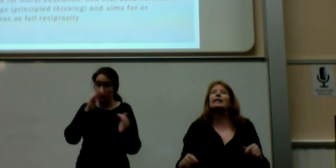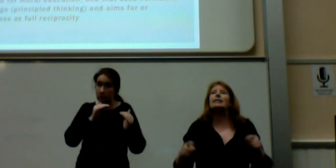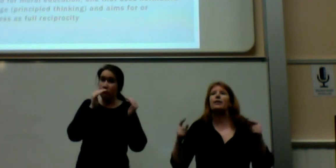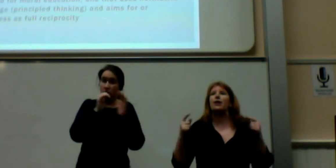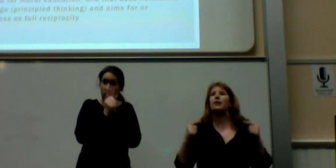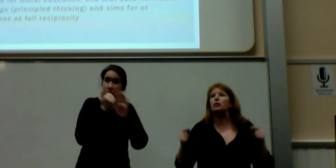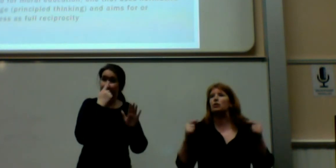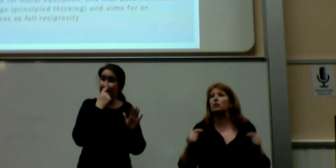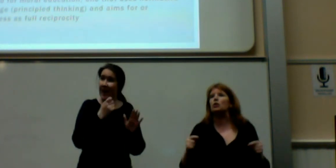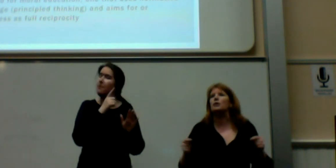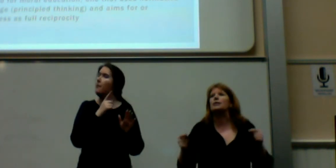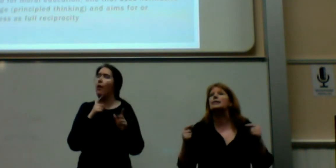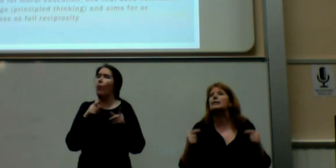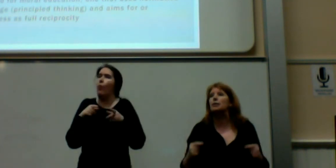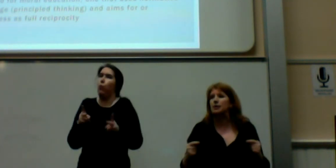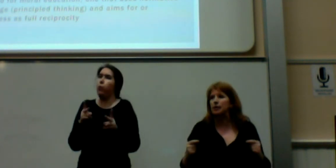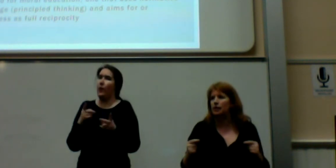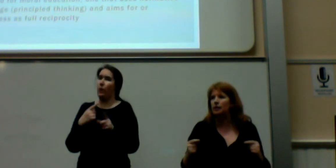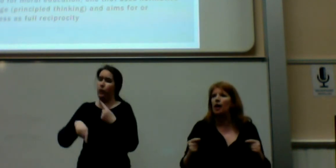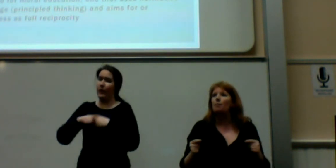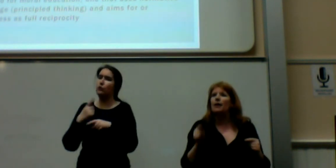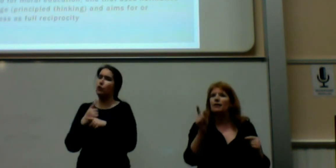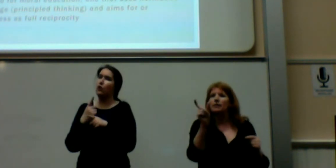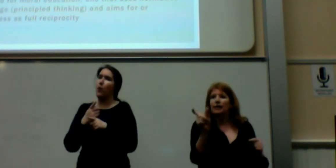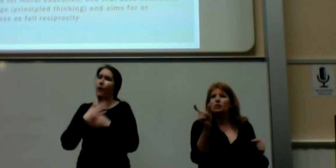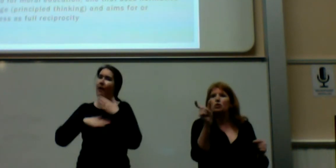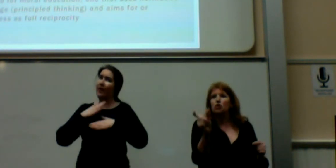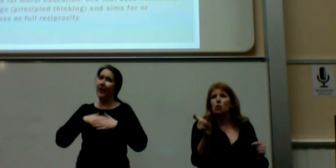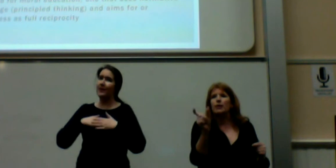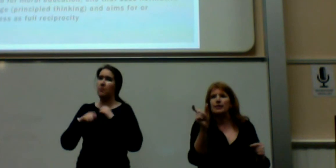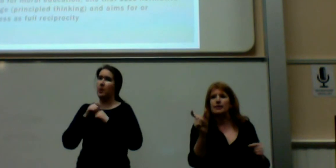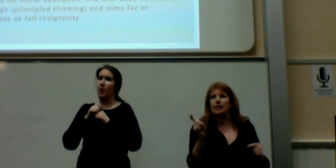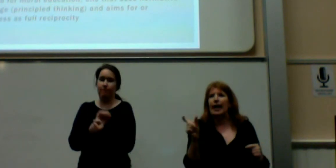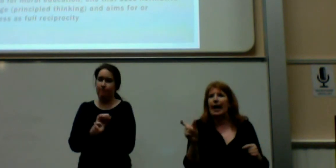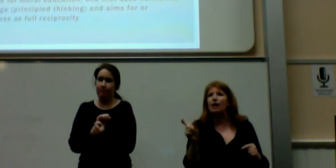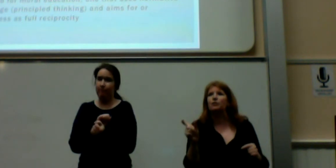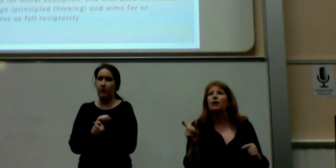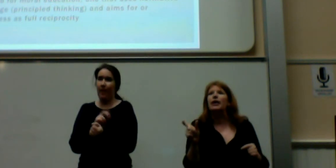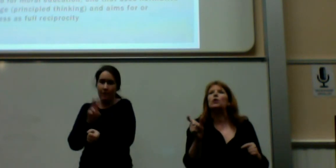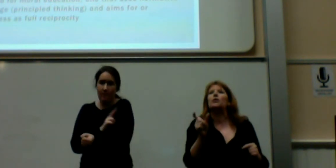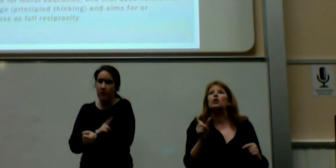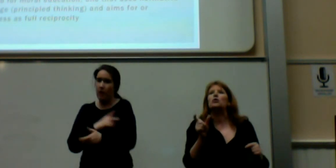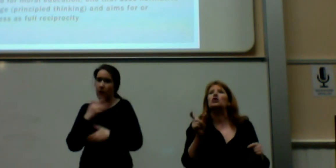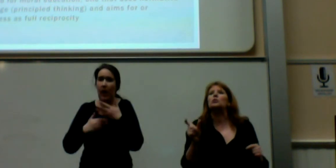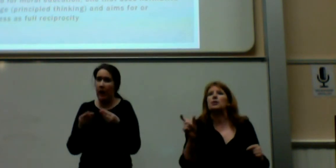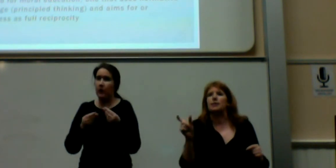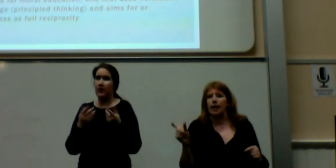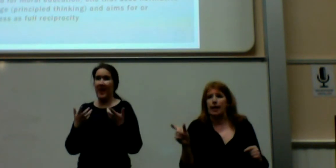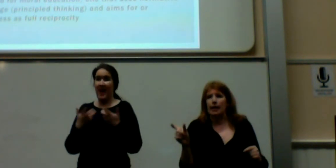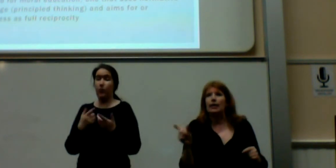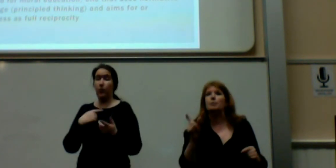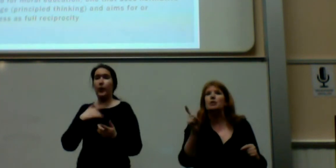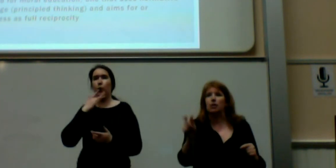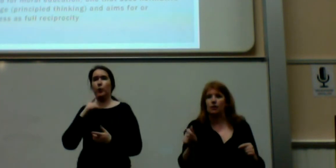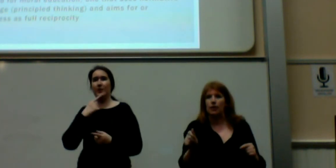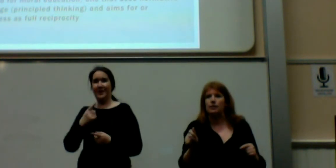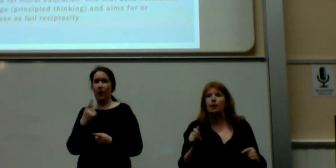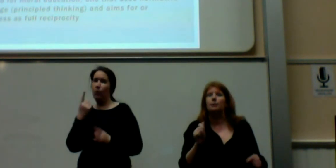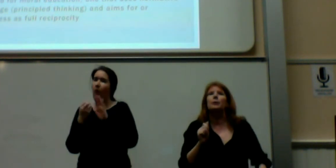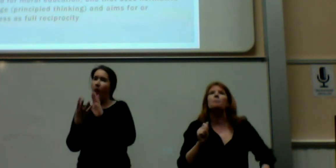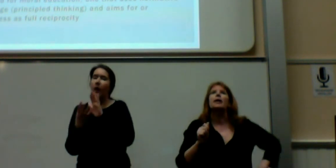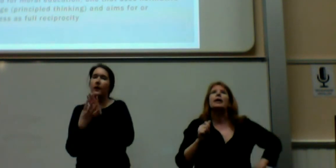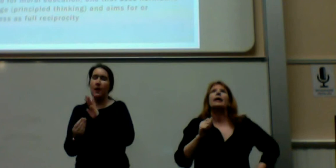ways, it's that their ethical discourse is limited by the lexical choices that they have in what they're used to saying. And let me just